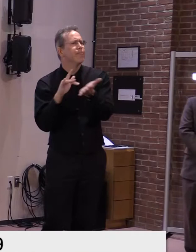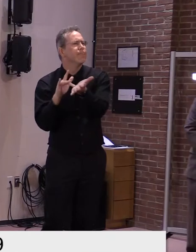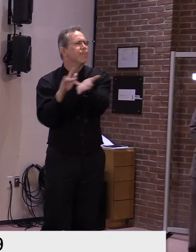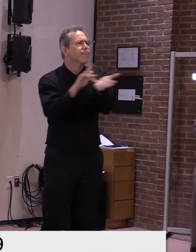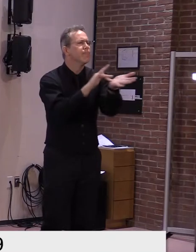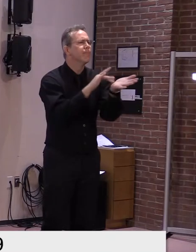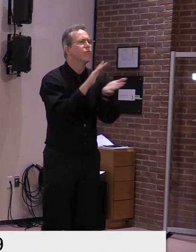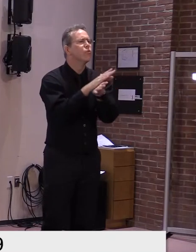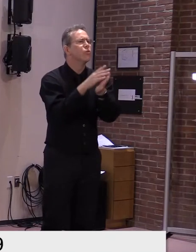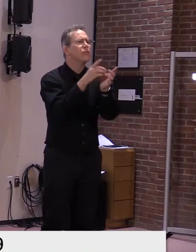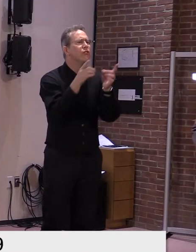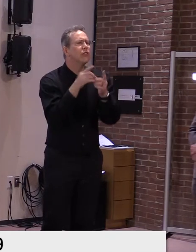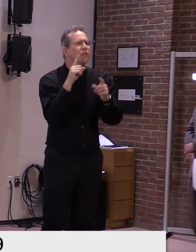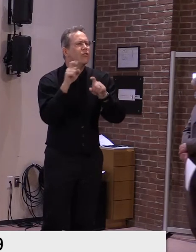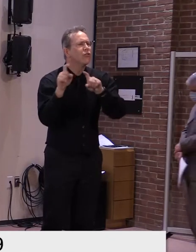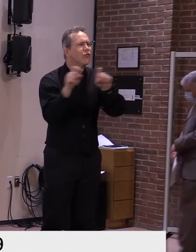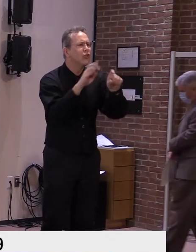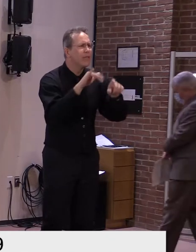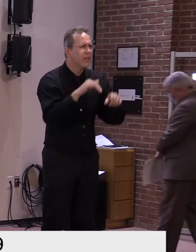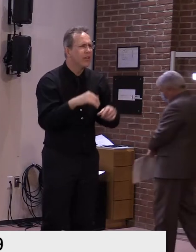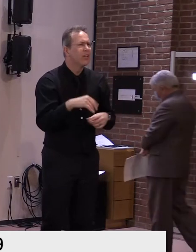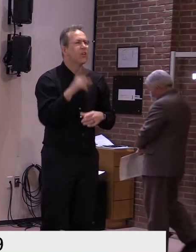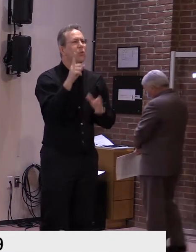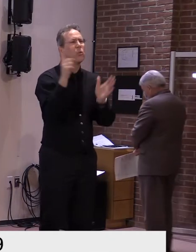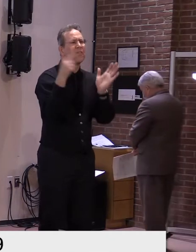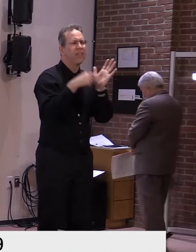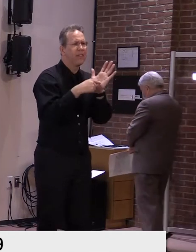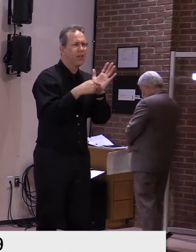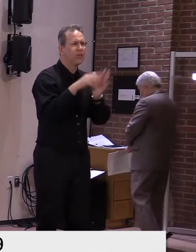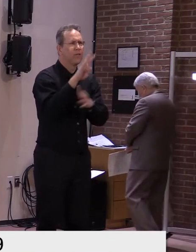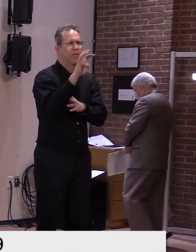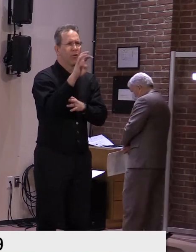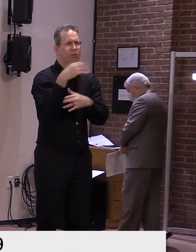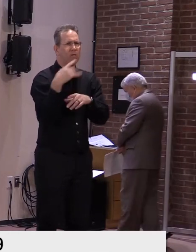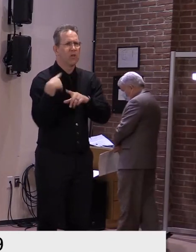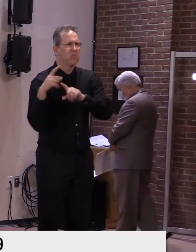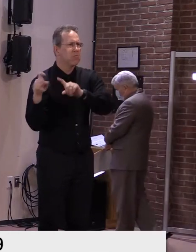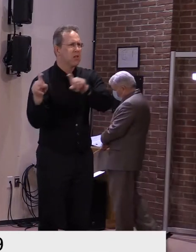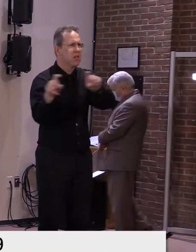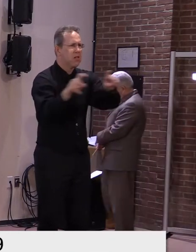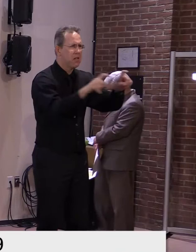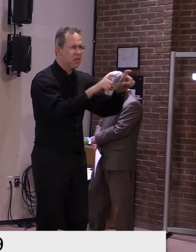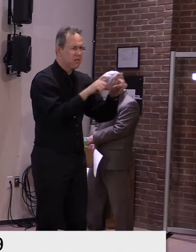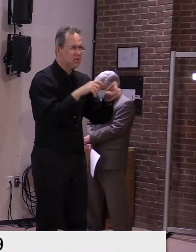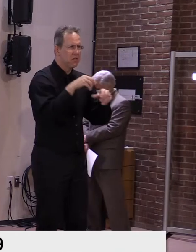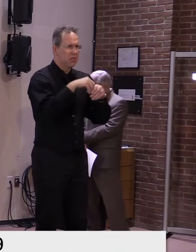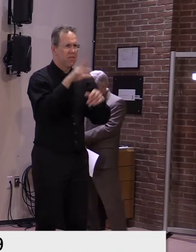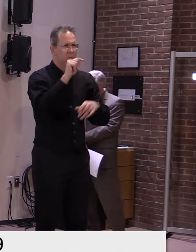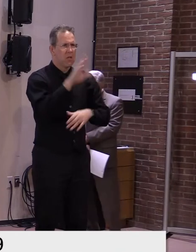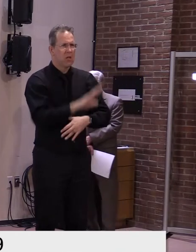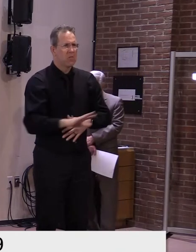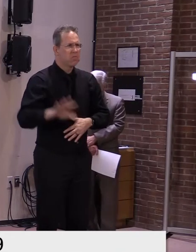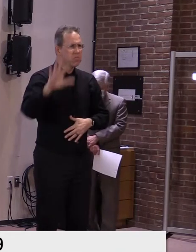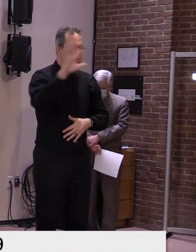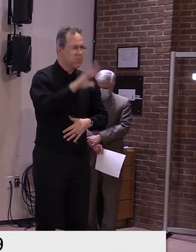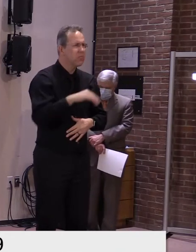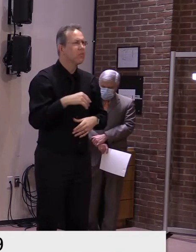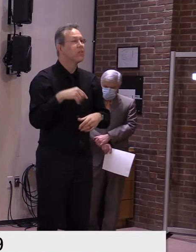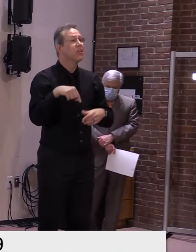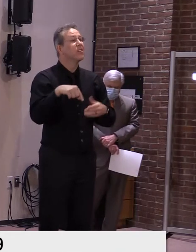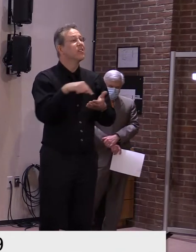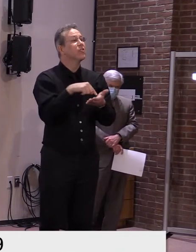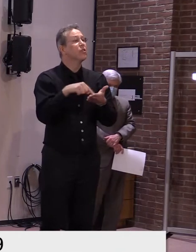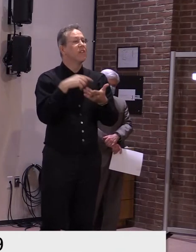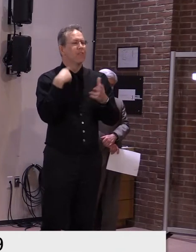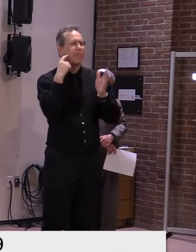week, we tested 1,408 school staff from all regions of the state. To date, this week's testing has identified three cases